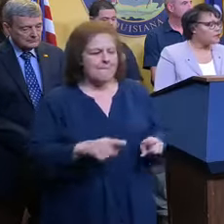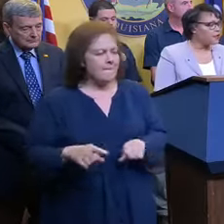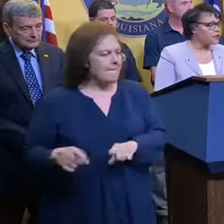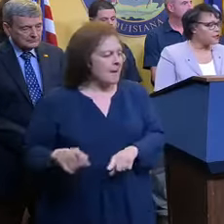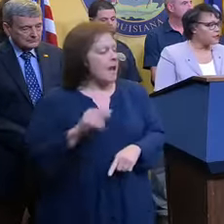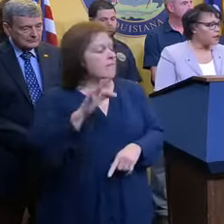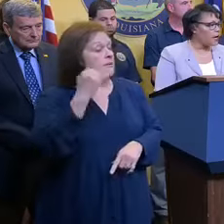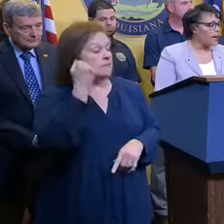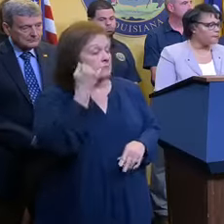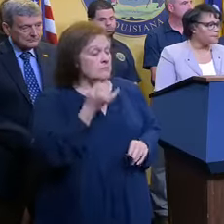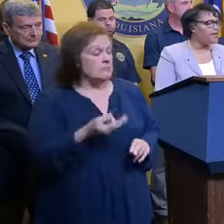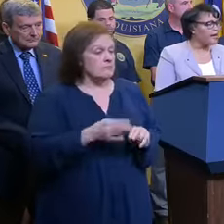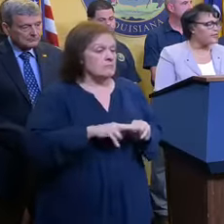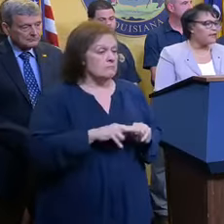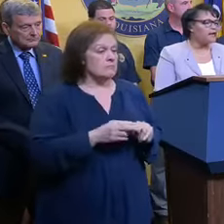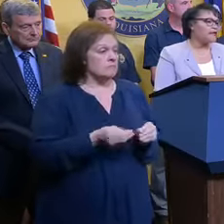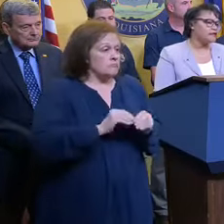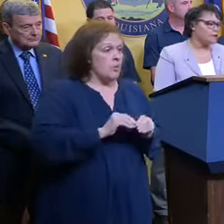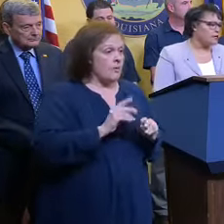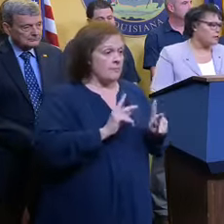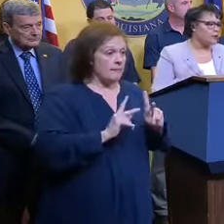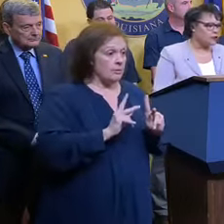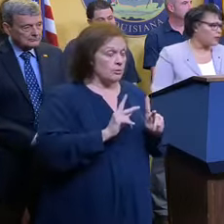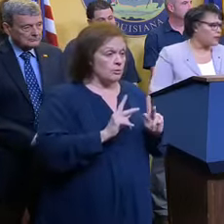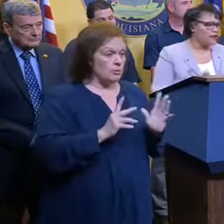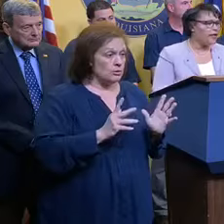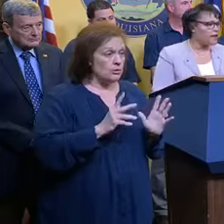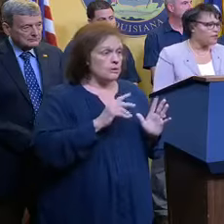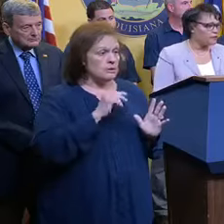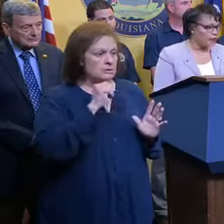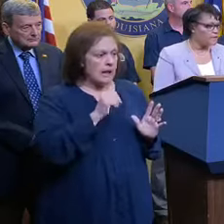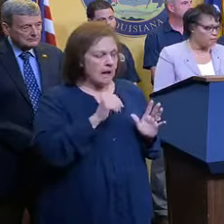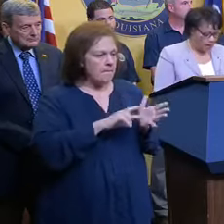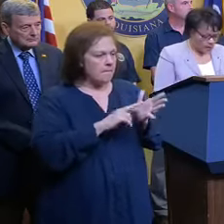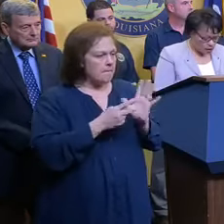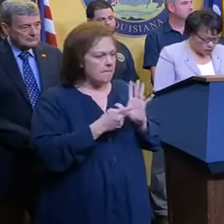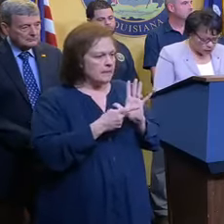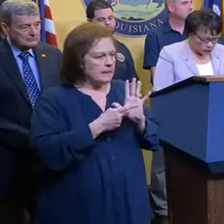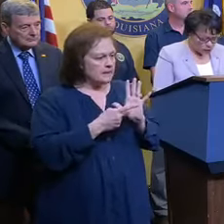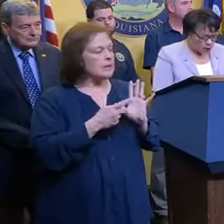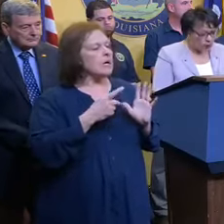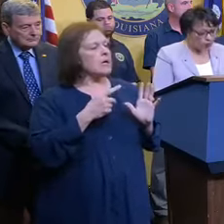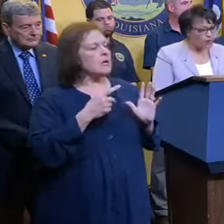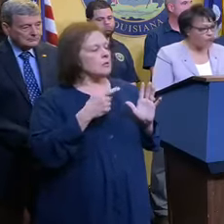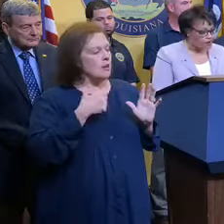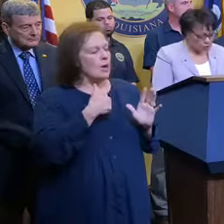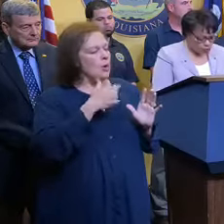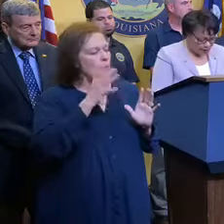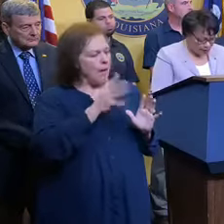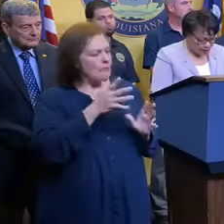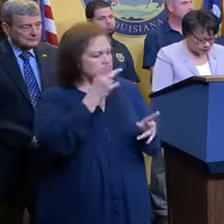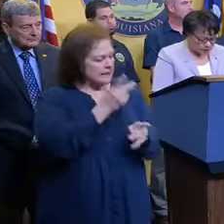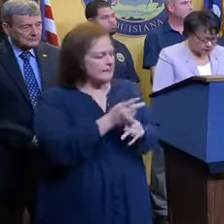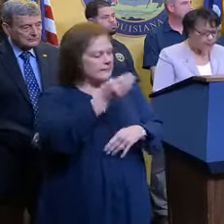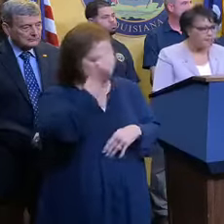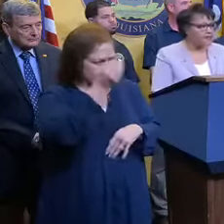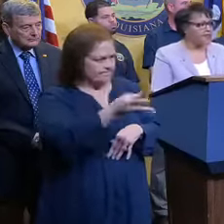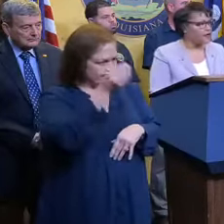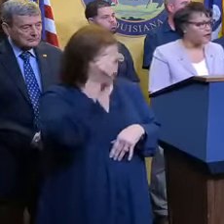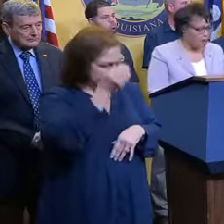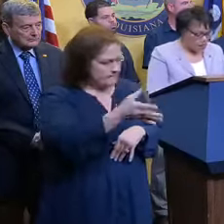a particular case, that doesn't mean that we're going to go ahead and have an avail. So we will address you as we